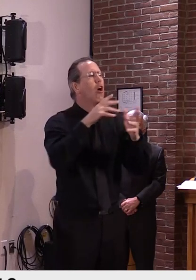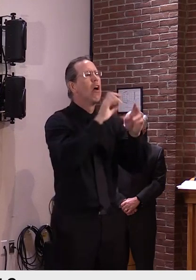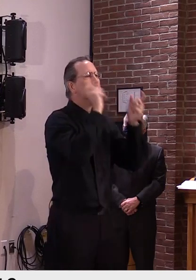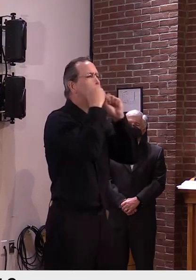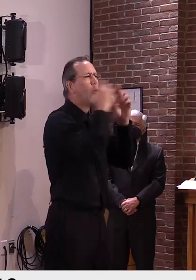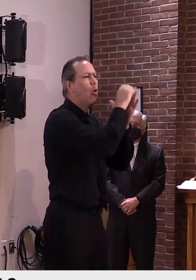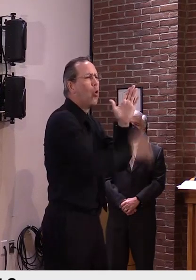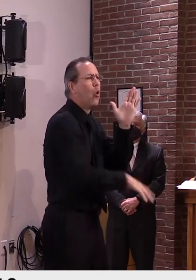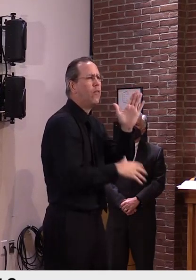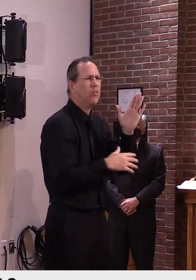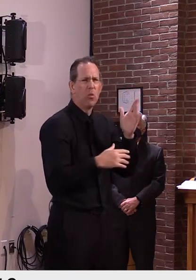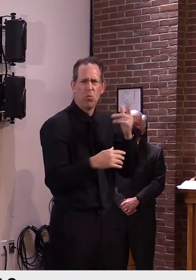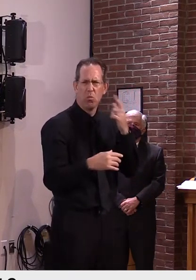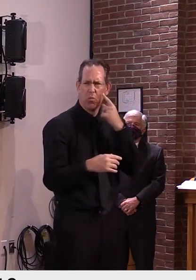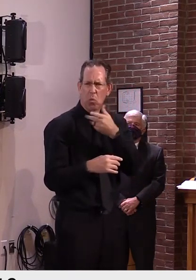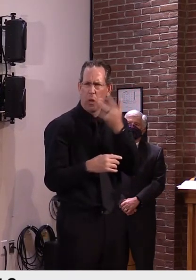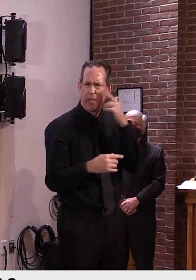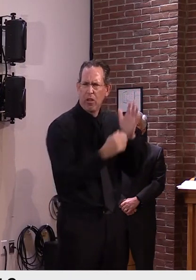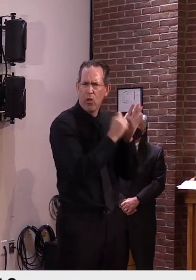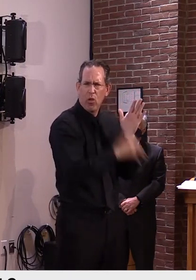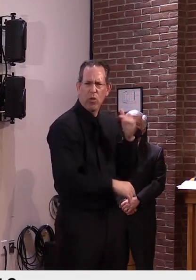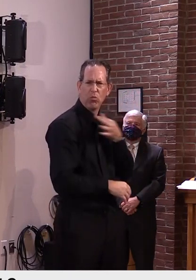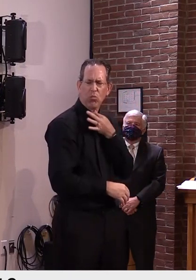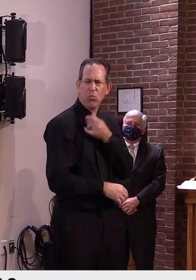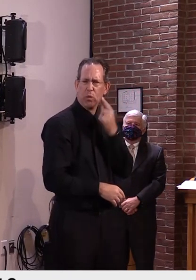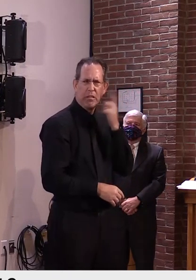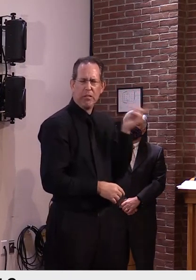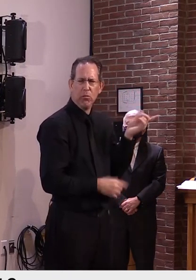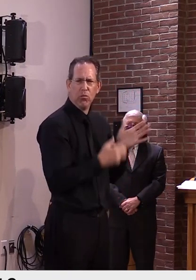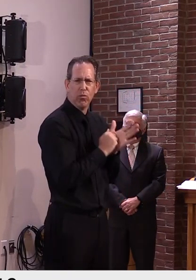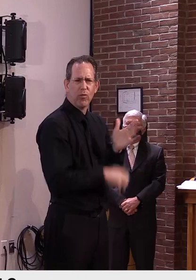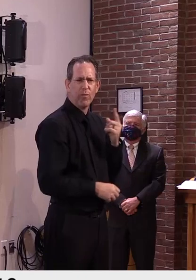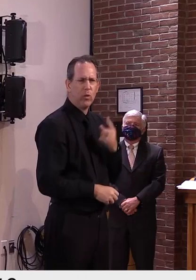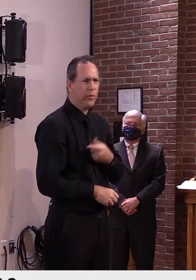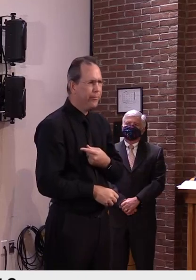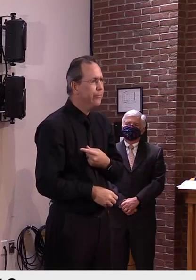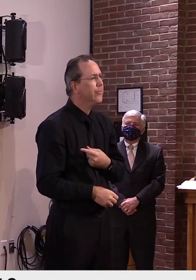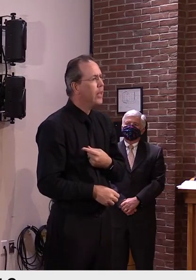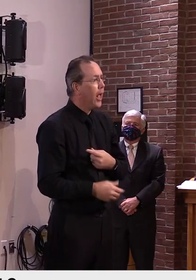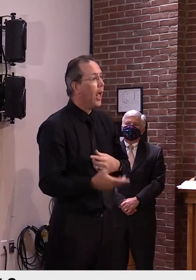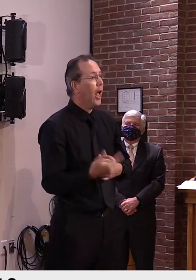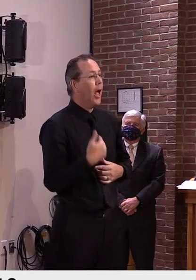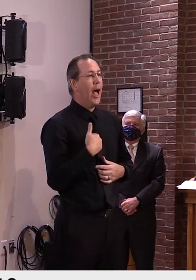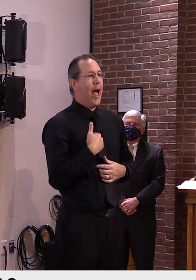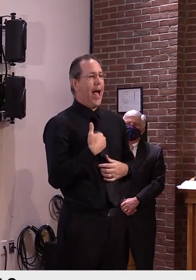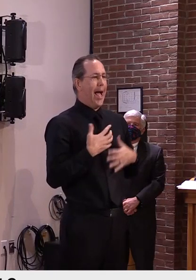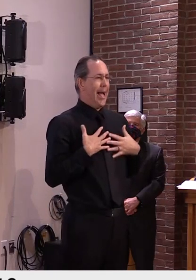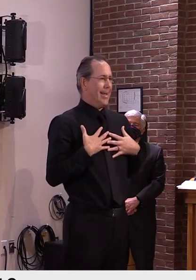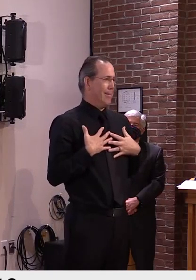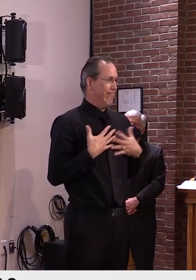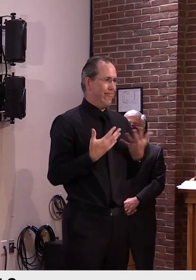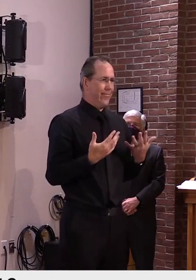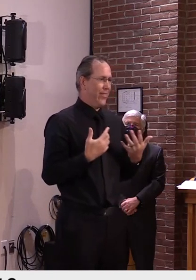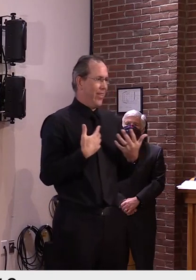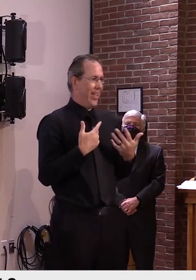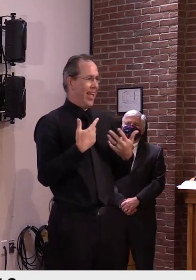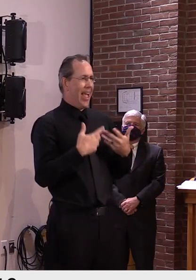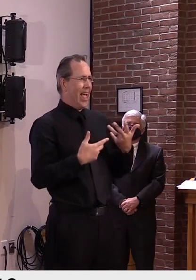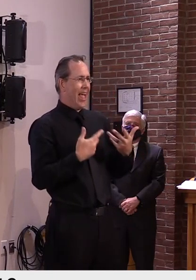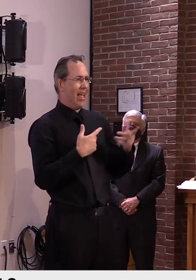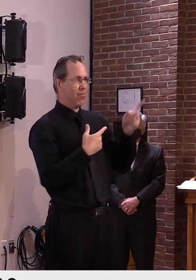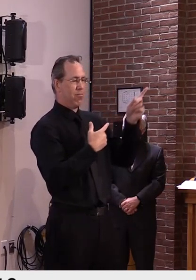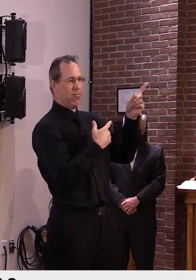The statement they made was that it had been put up too early and it hadn't been appropriately checked, and it